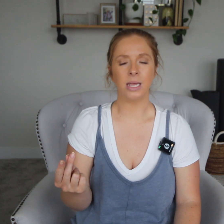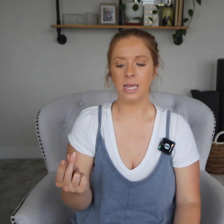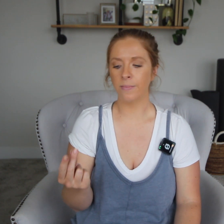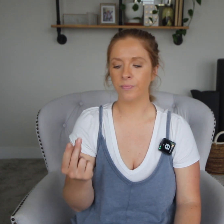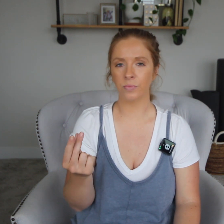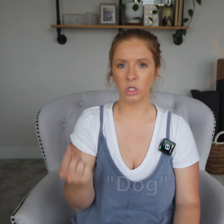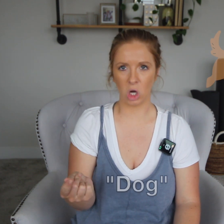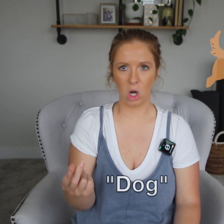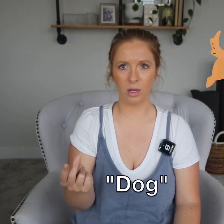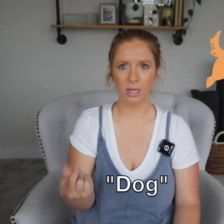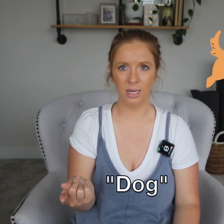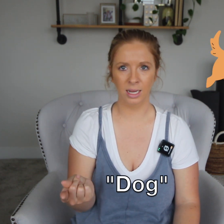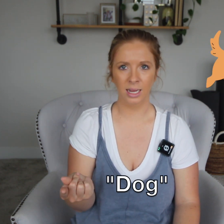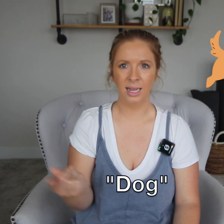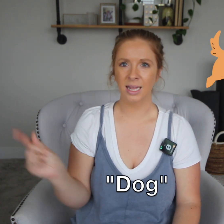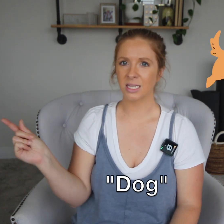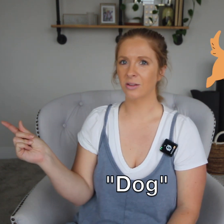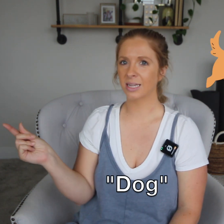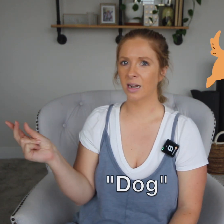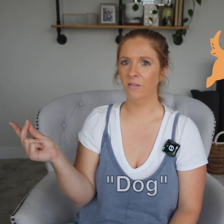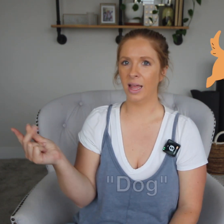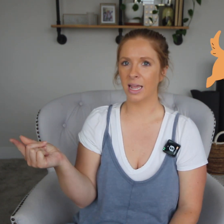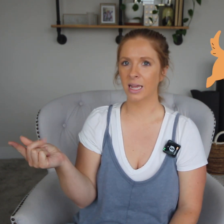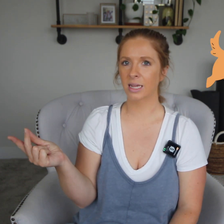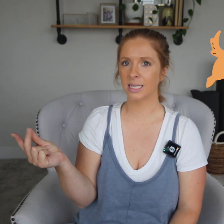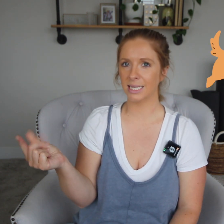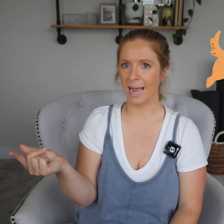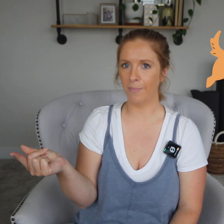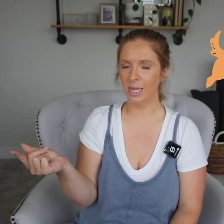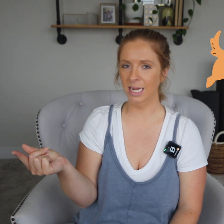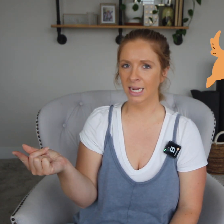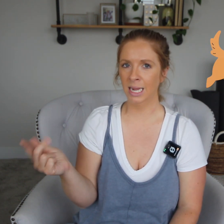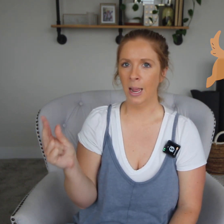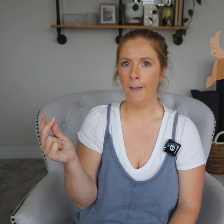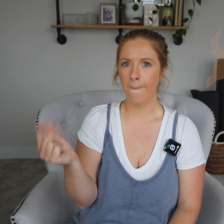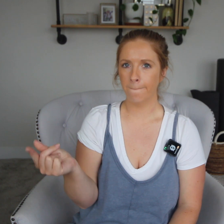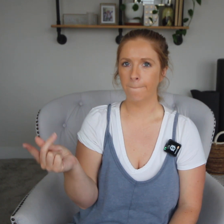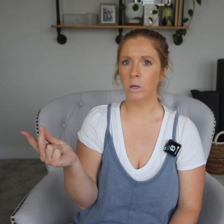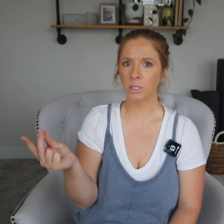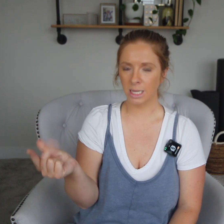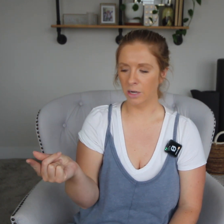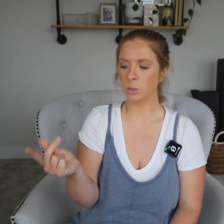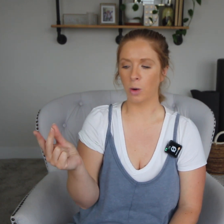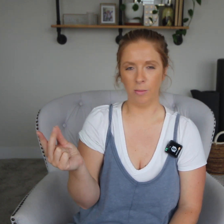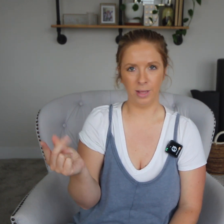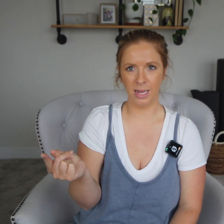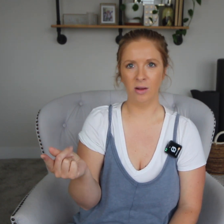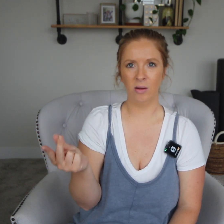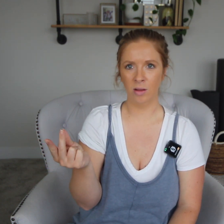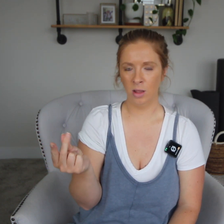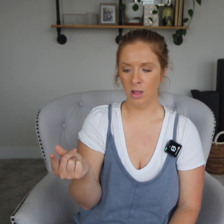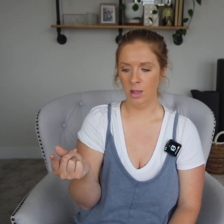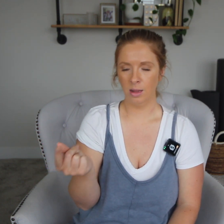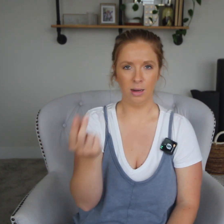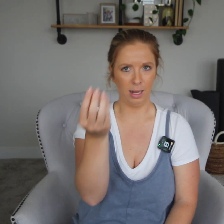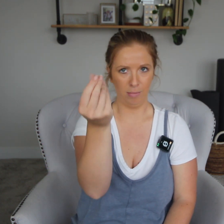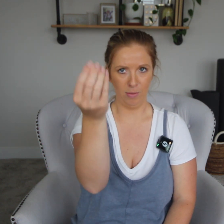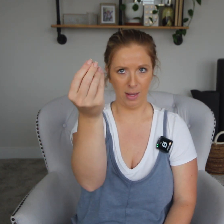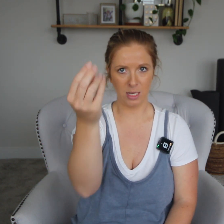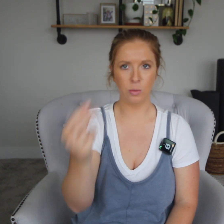be dog. So it's kind of like snapping. Most kiddos probably can like maybe make this